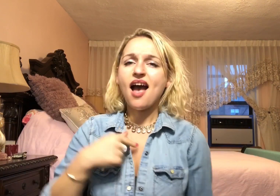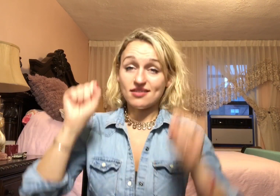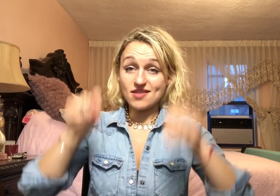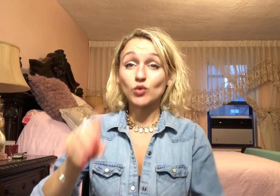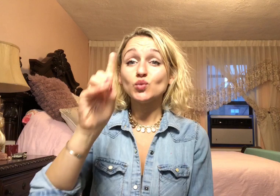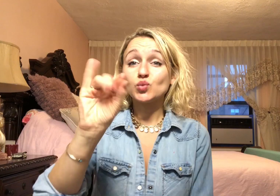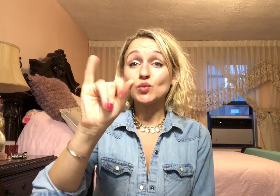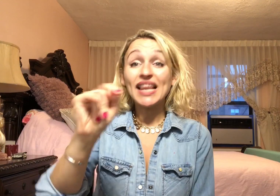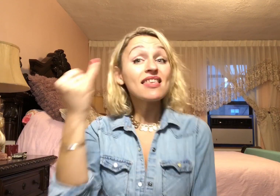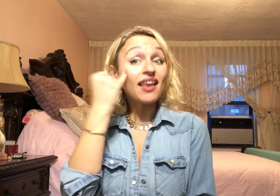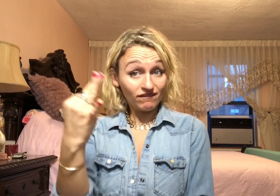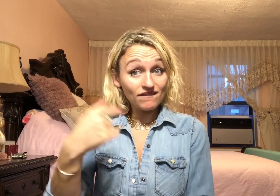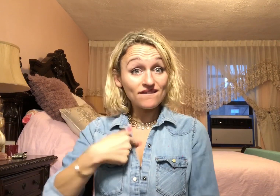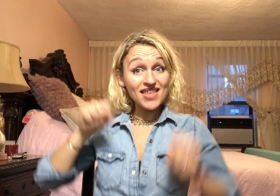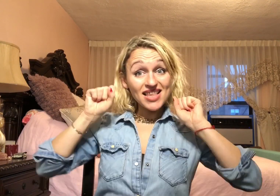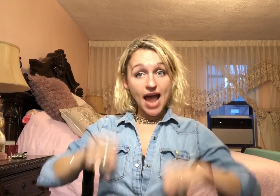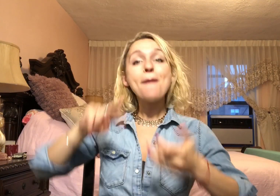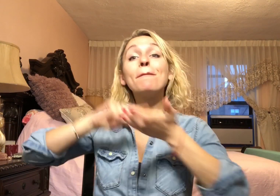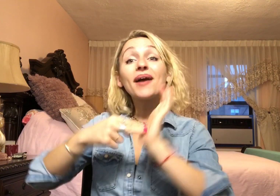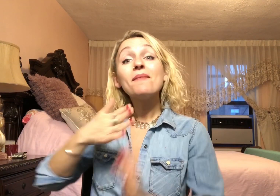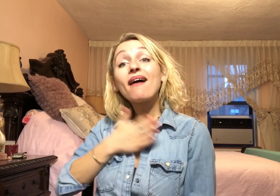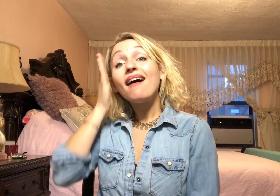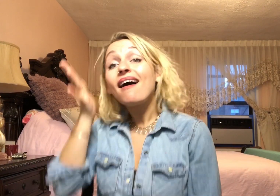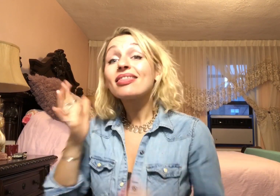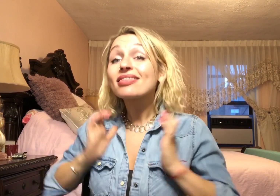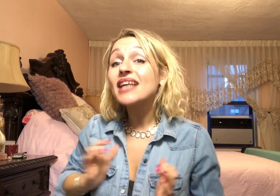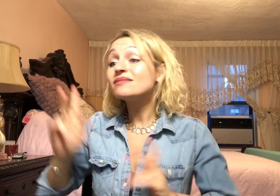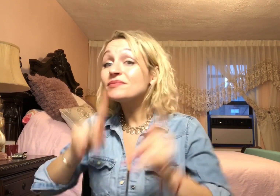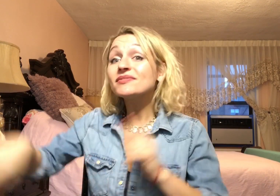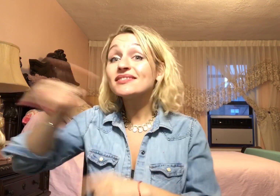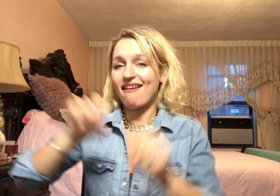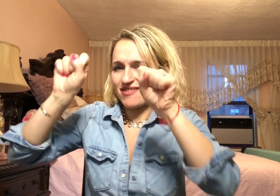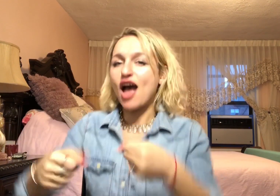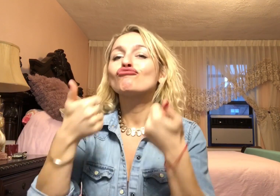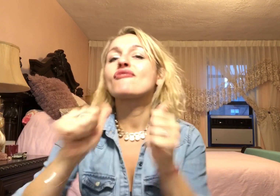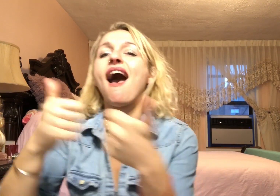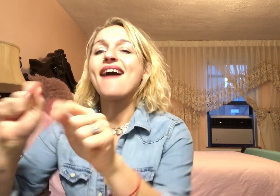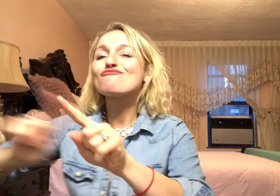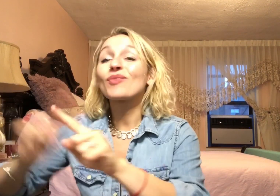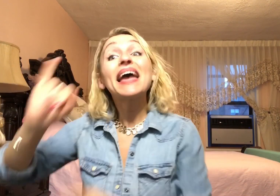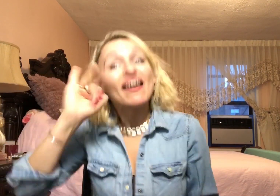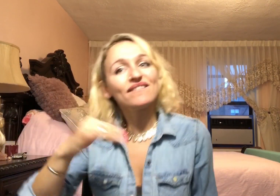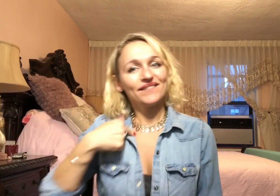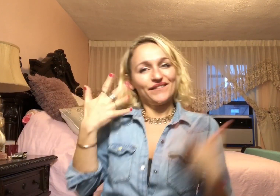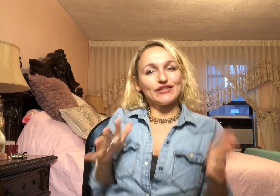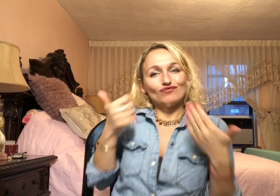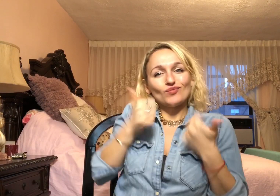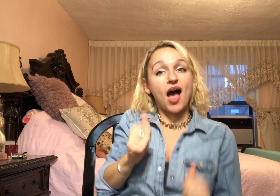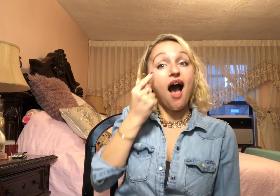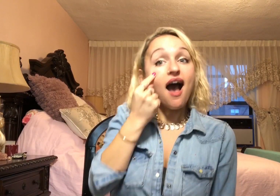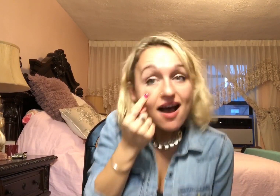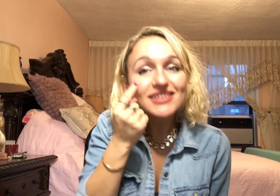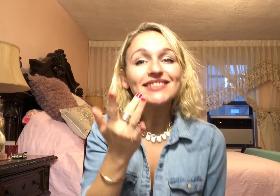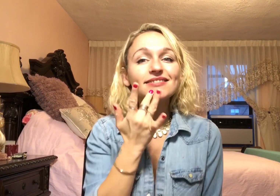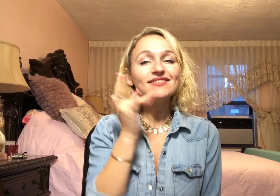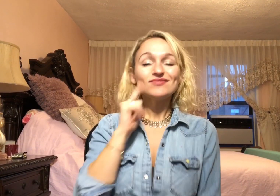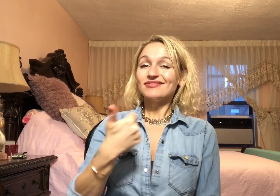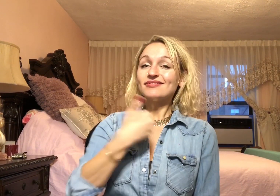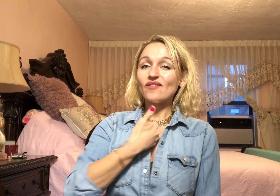If I can do it, that means my future clients and those around me can try different options if I tested it and witnessed the results